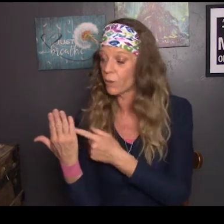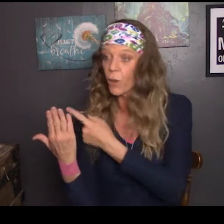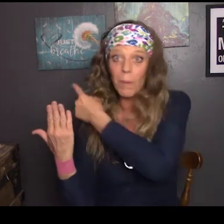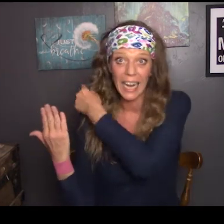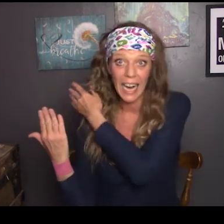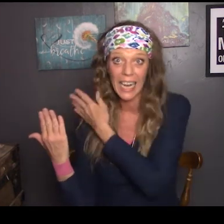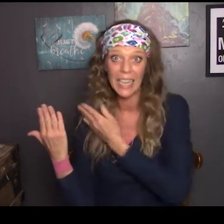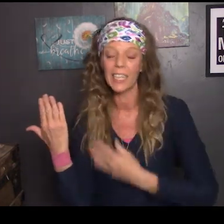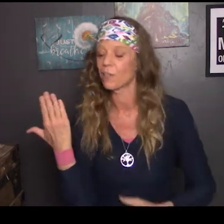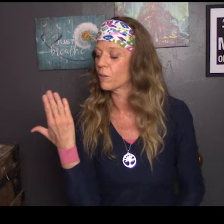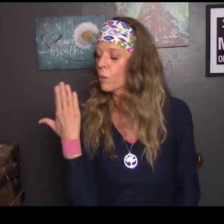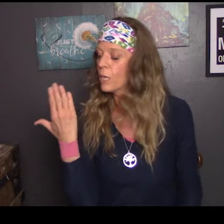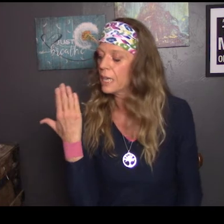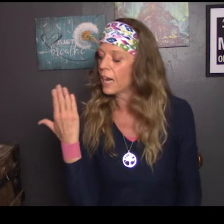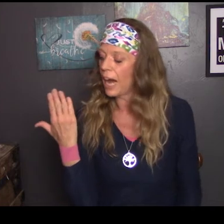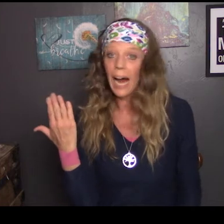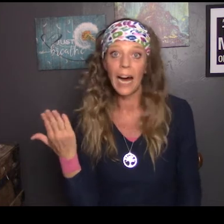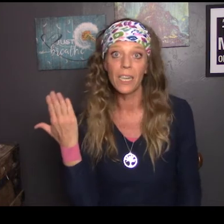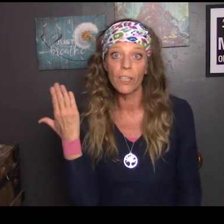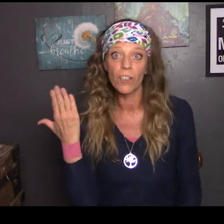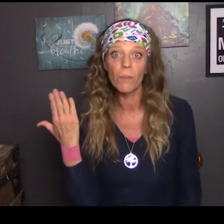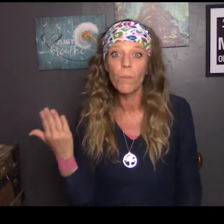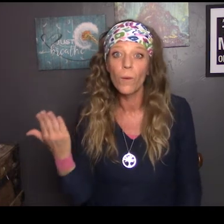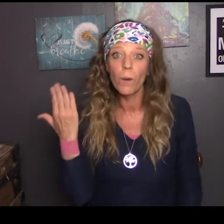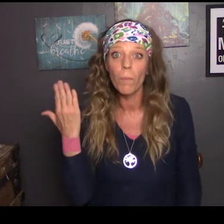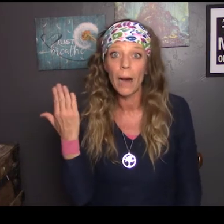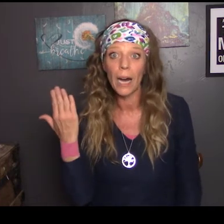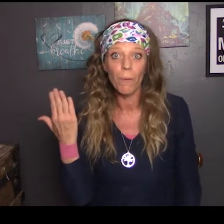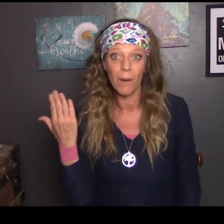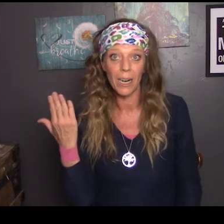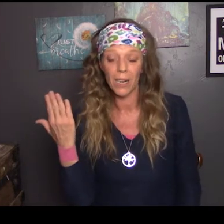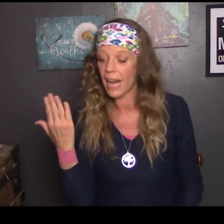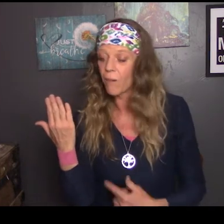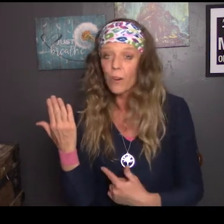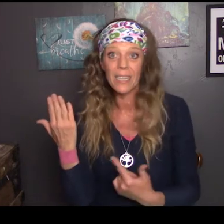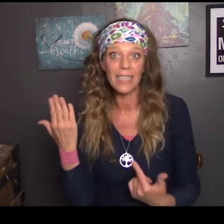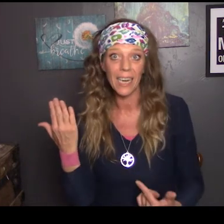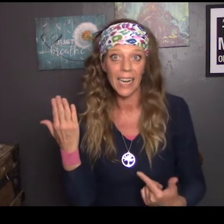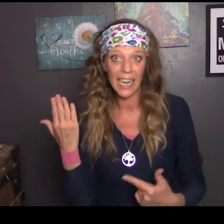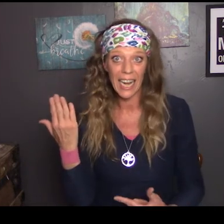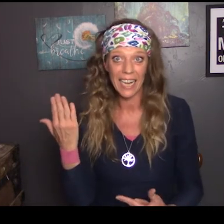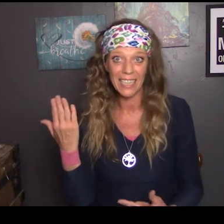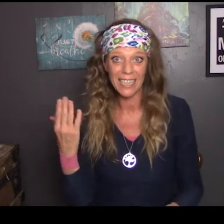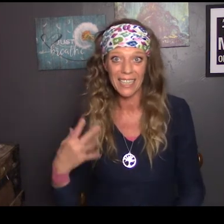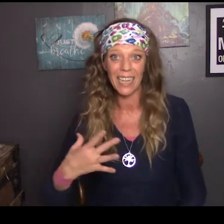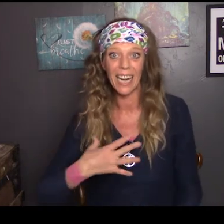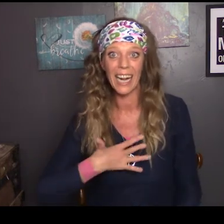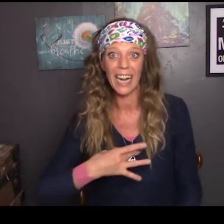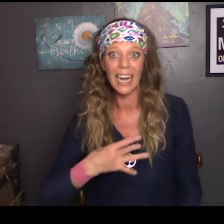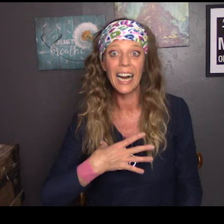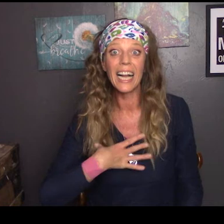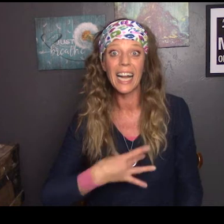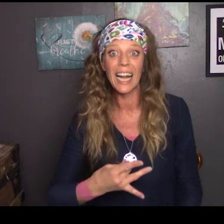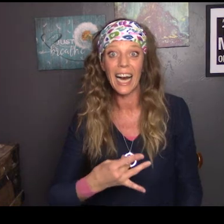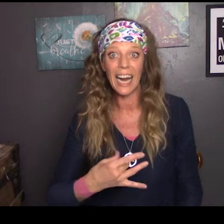or behind you, and just move it back wherever the sign ends, like